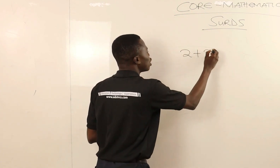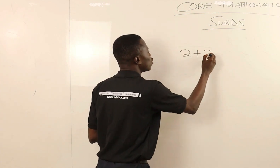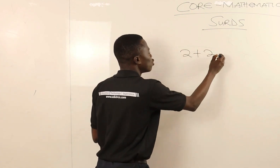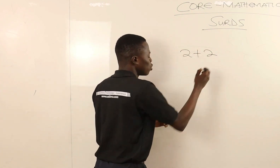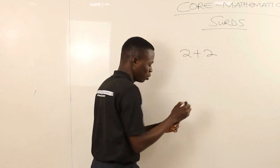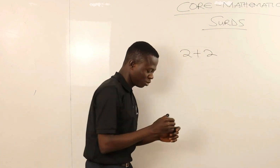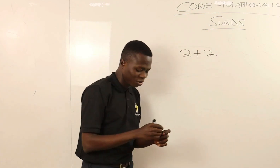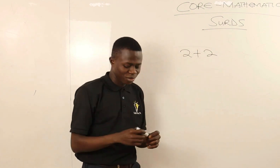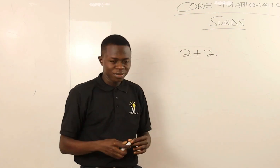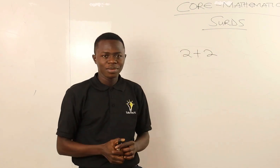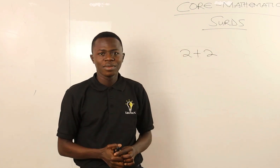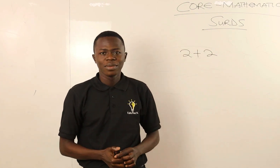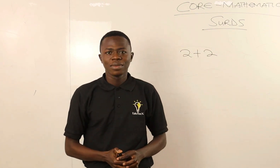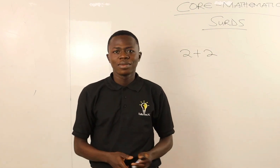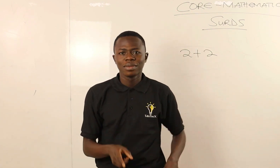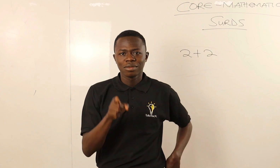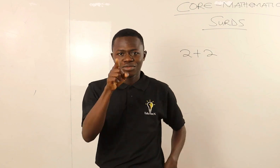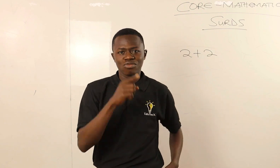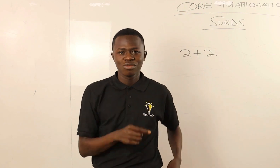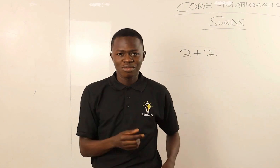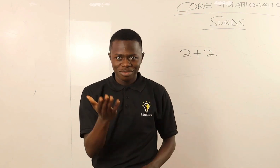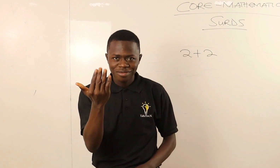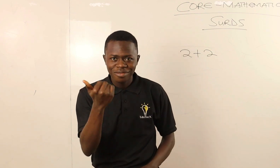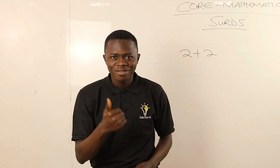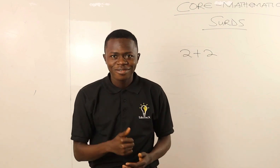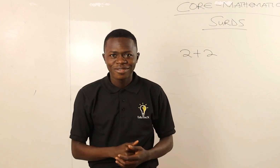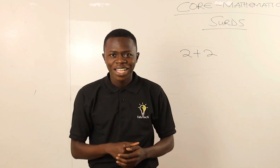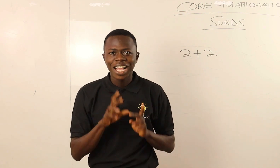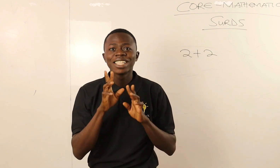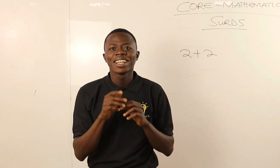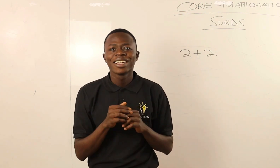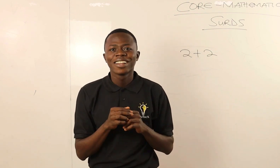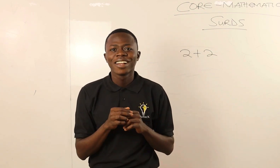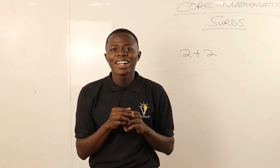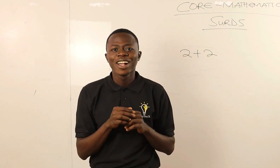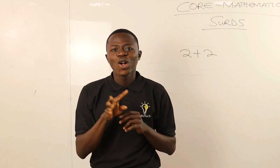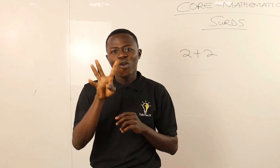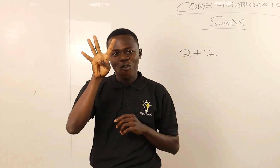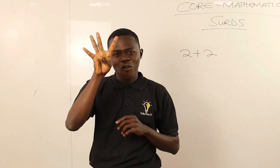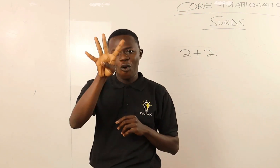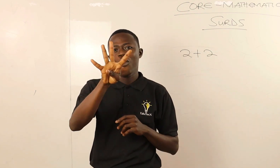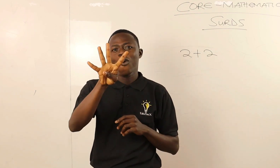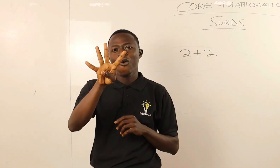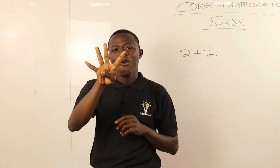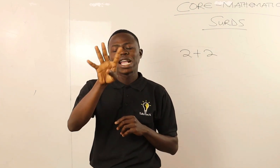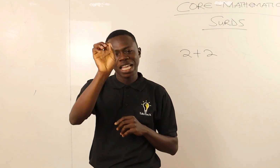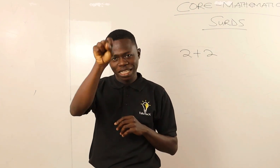let's see. Let's try or test ourselves. 2 plus 2, and the answer will be, yeah,